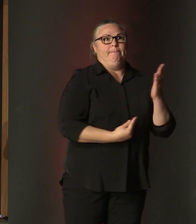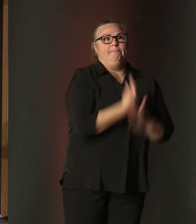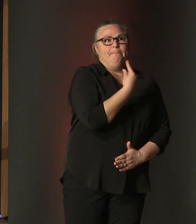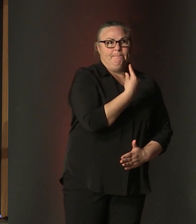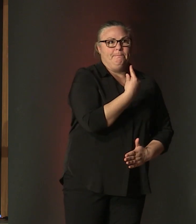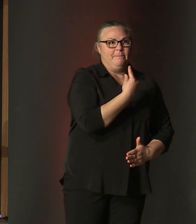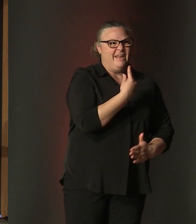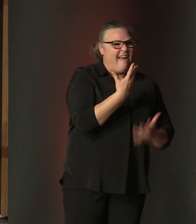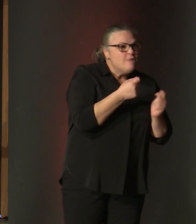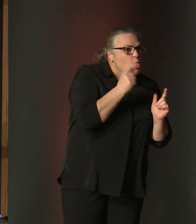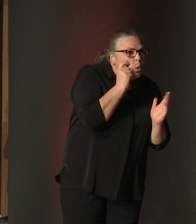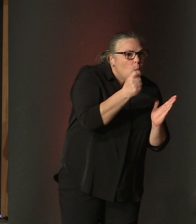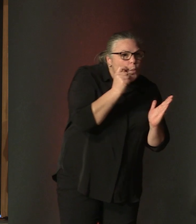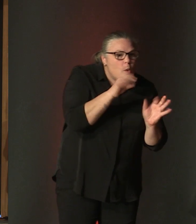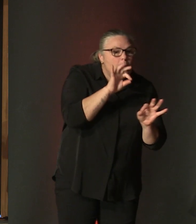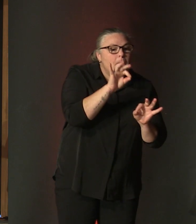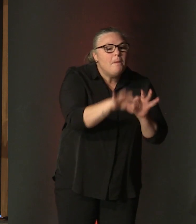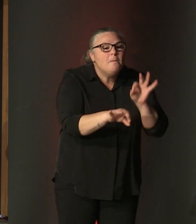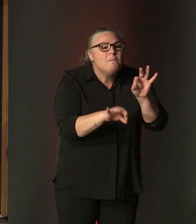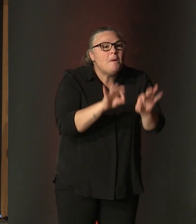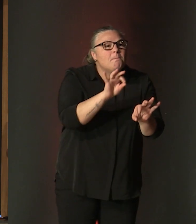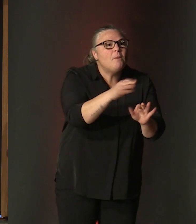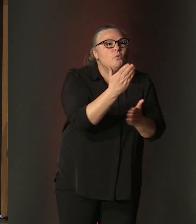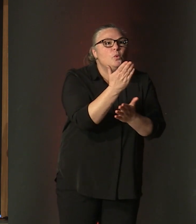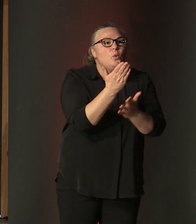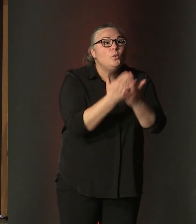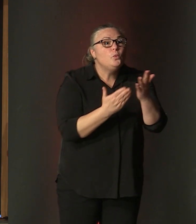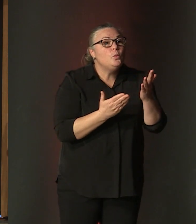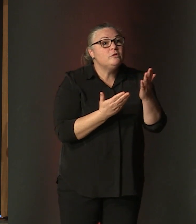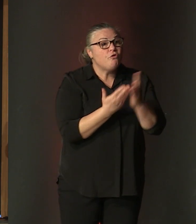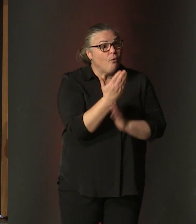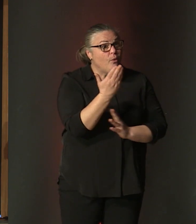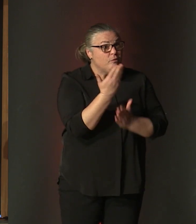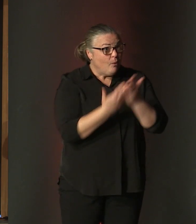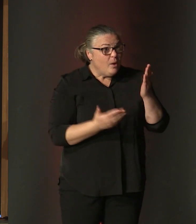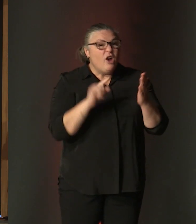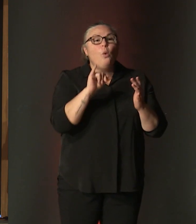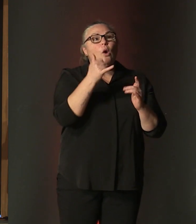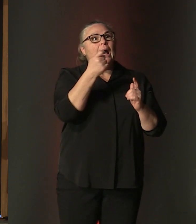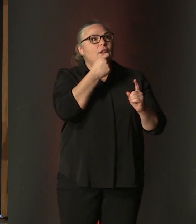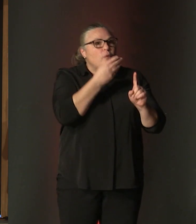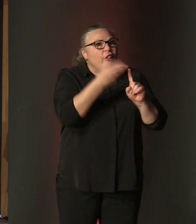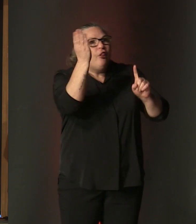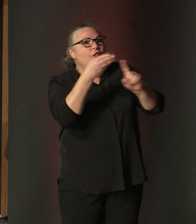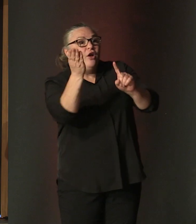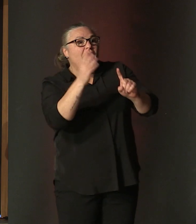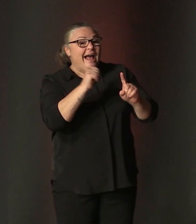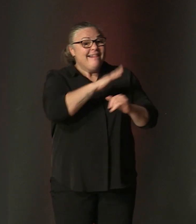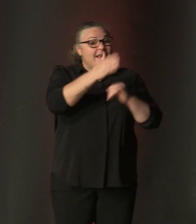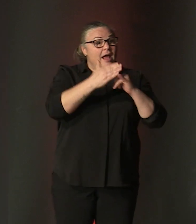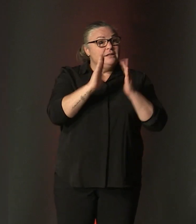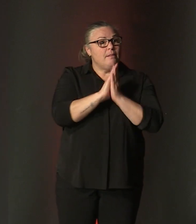Clues to be sprinkled throughout the story, perhaps a red herring or two, with a big reveal at the